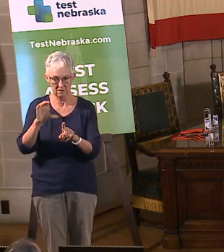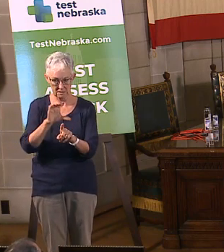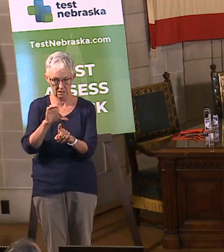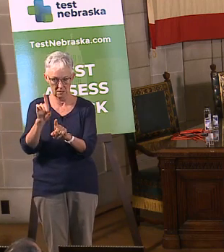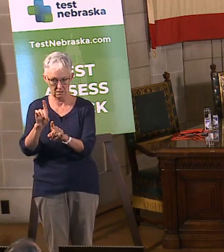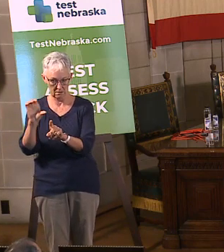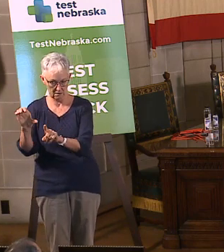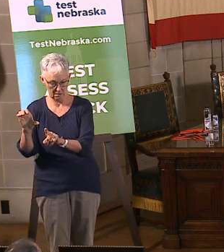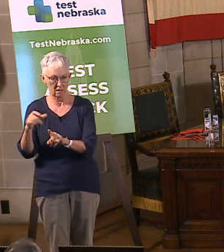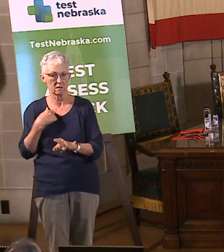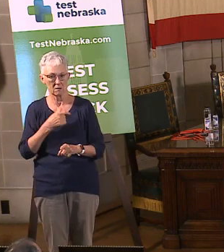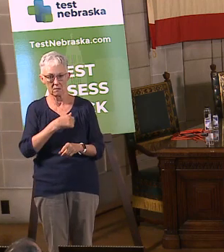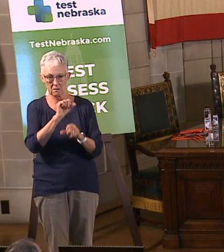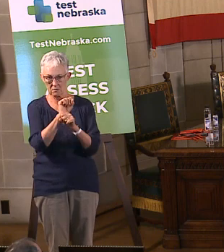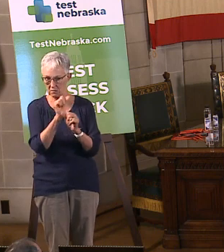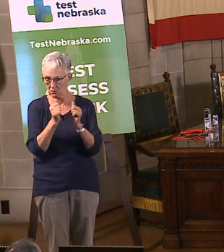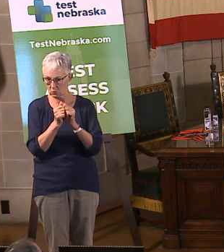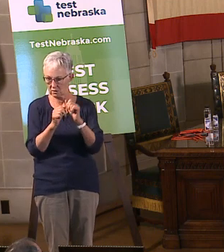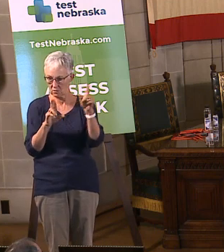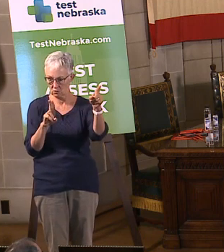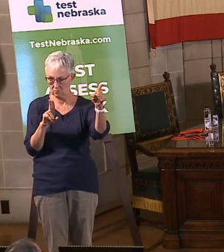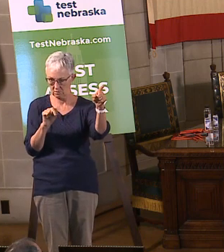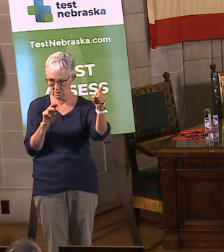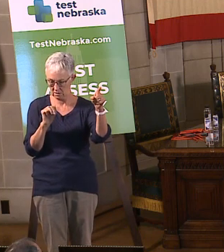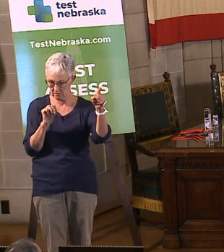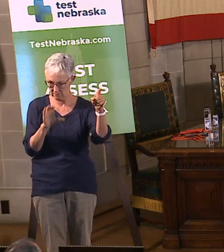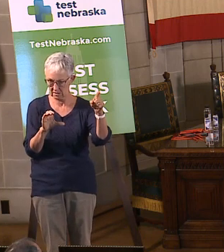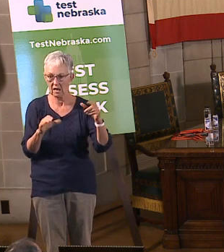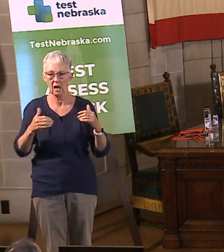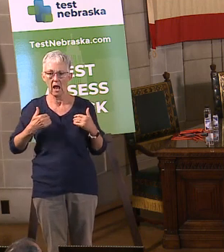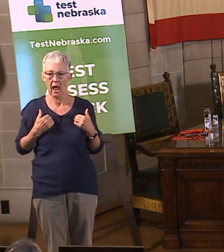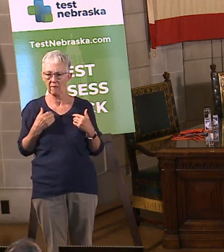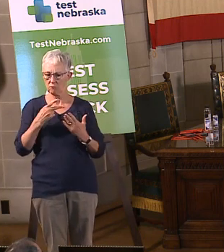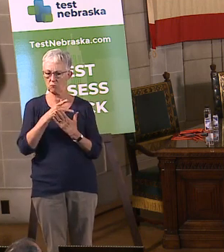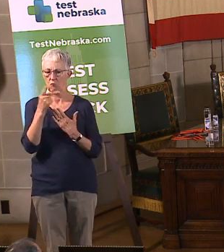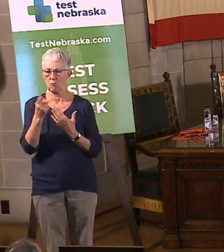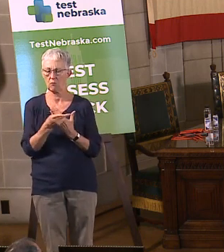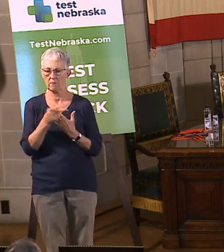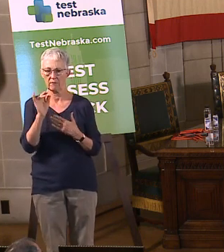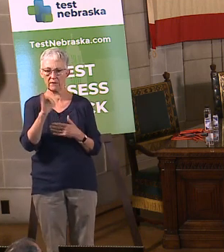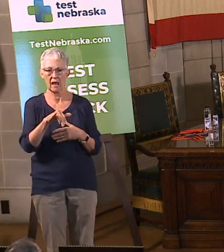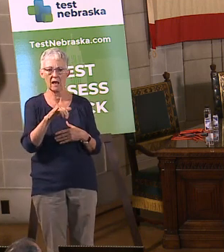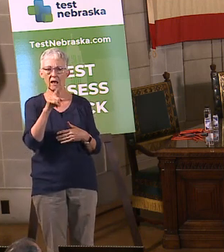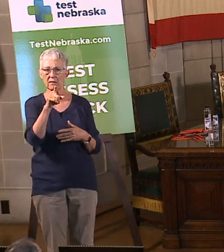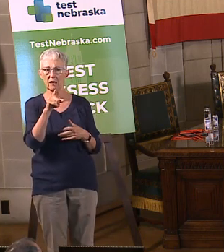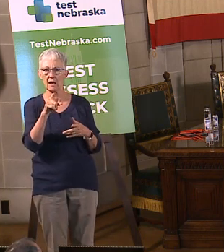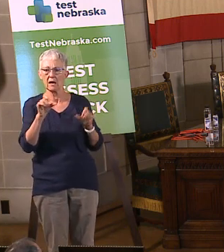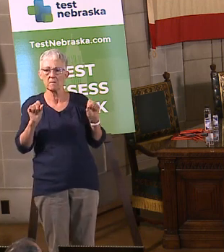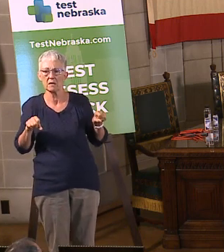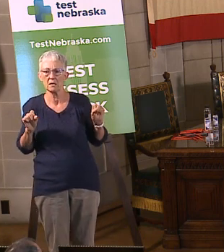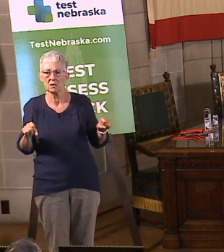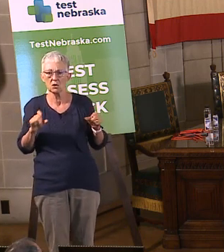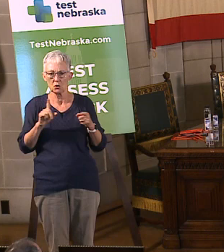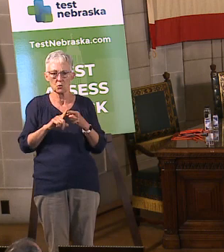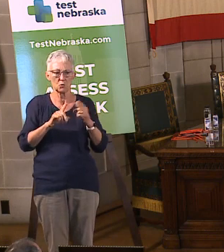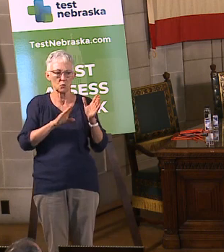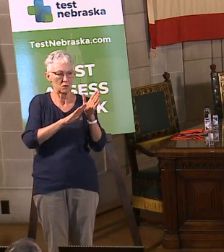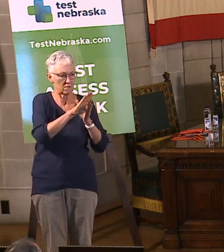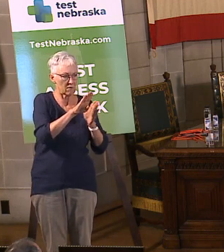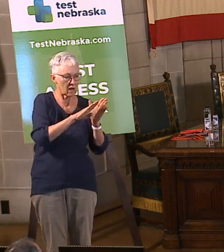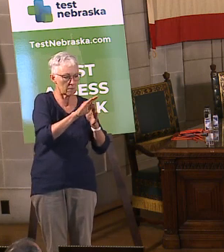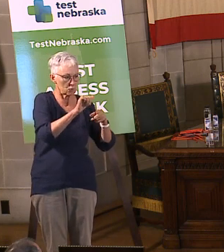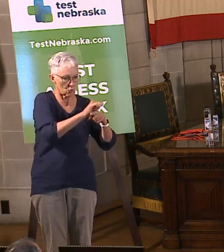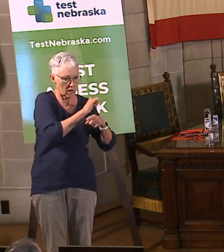Nebraska Medicine to be able to have a program that goes out and has guidelines, training,